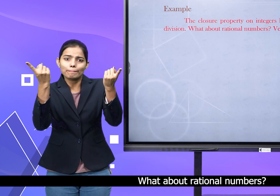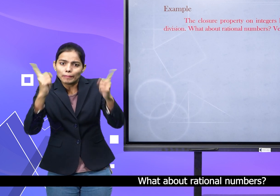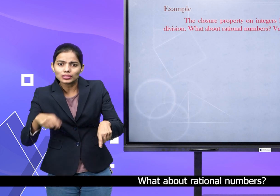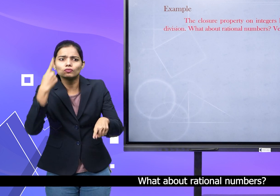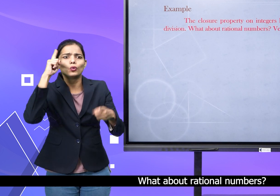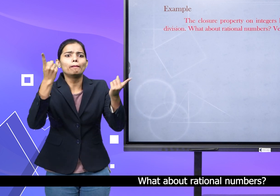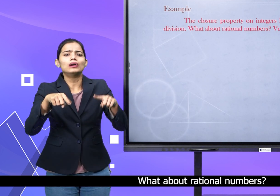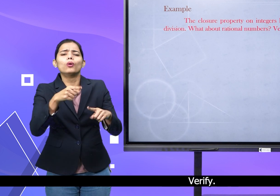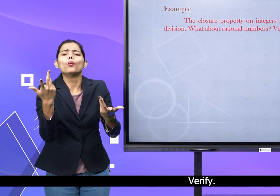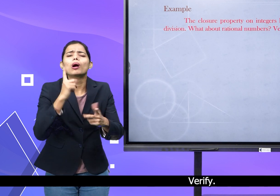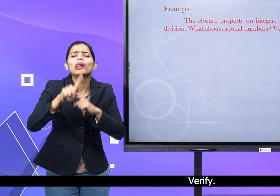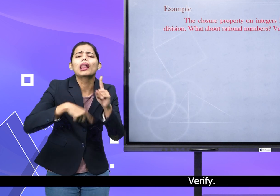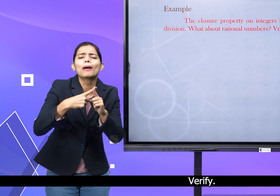rational numbers? Verify.